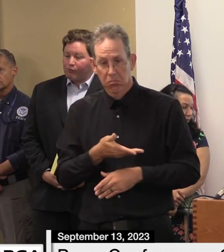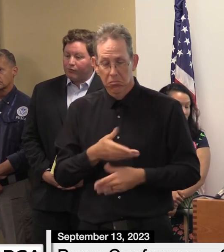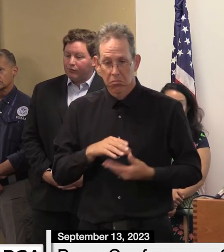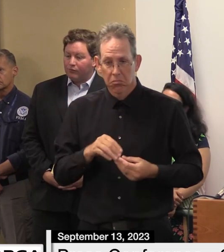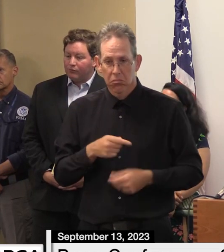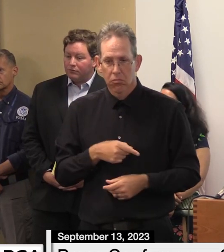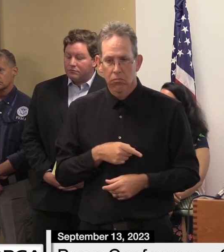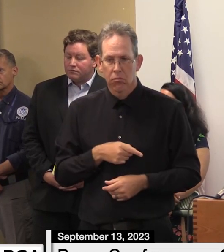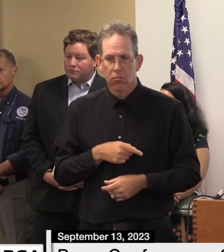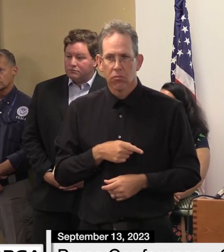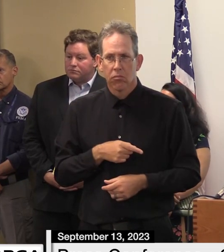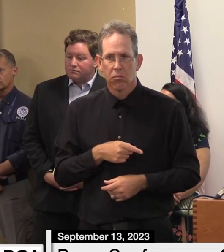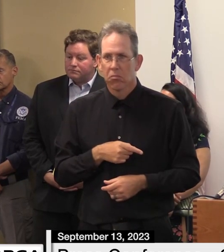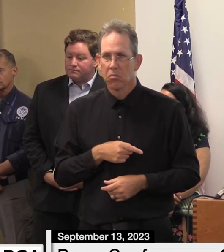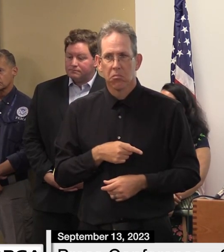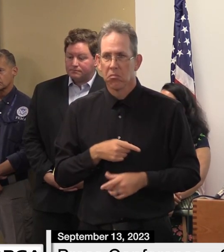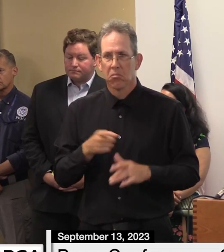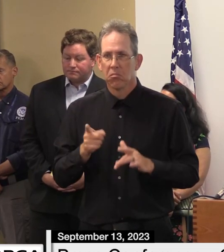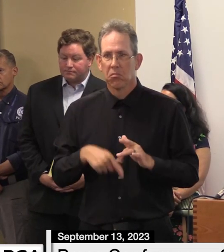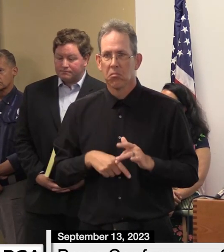Tom Davis, Compass, Vermont.